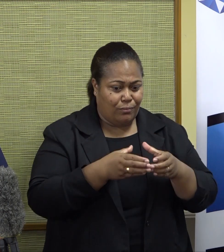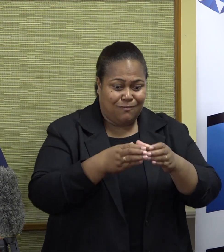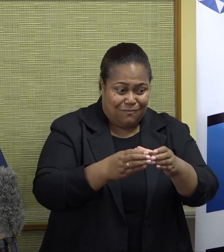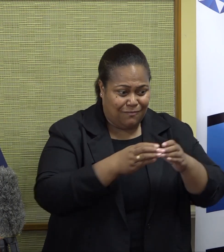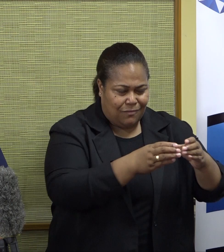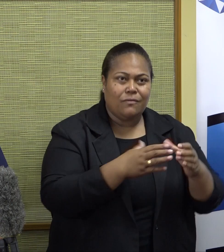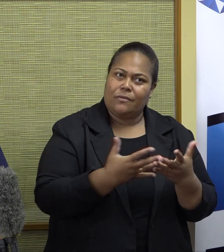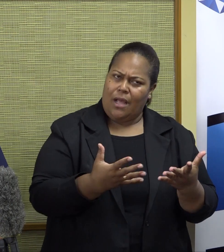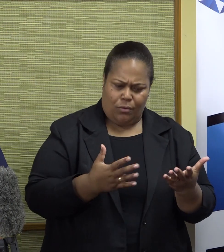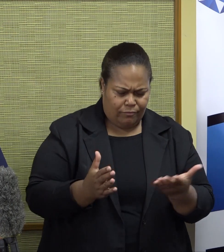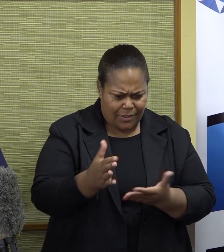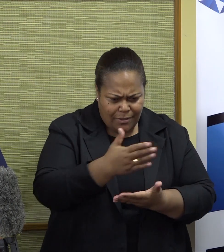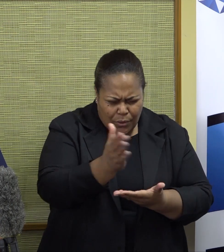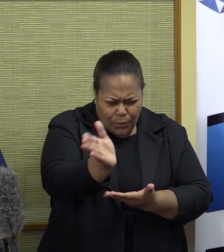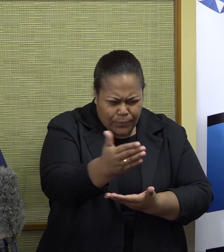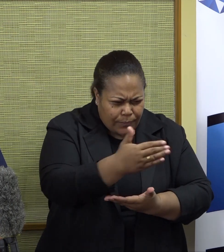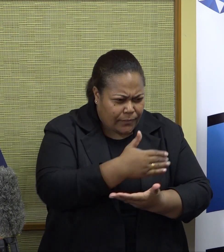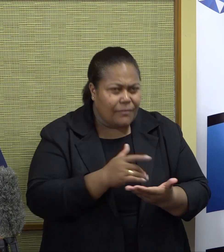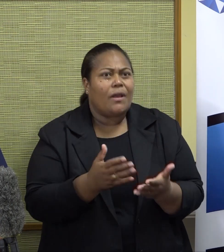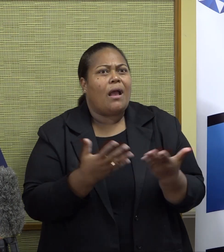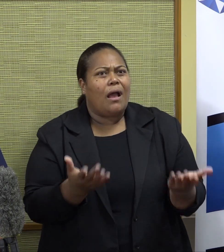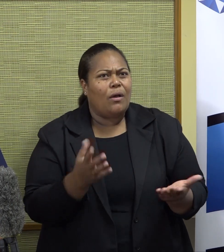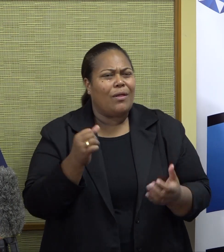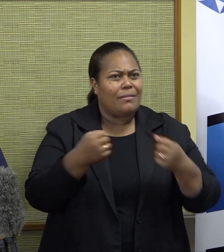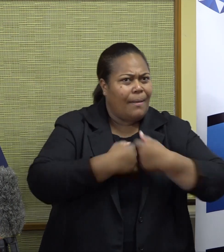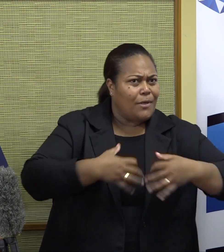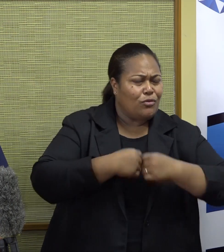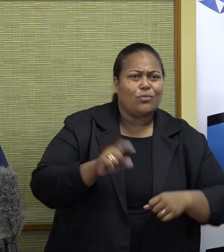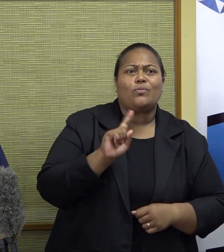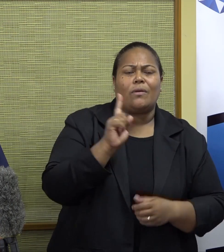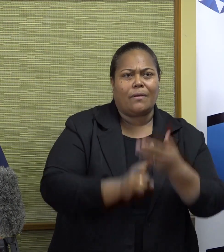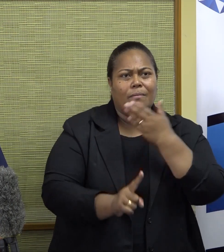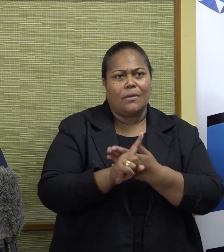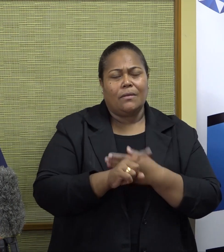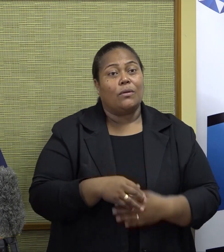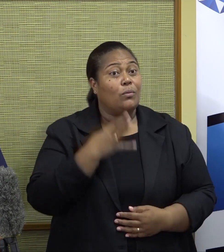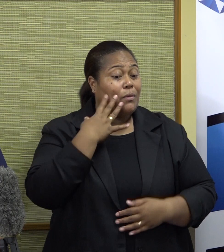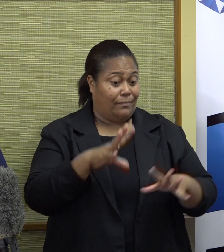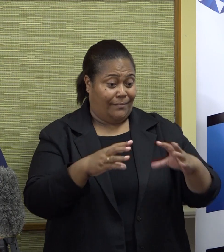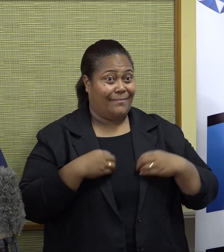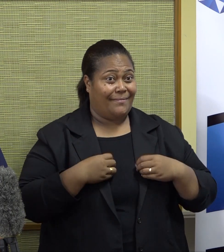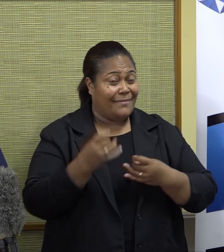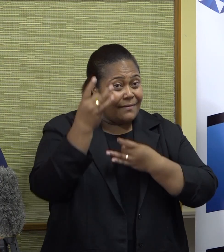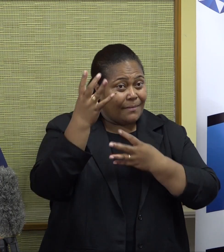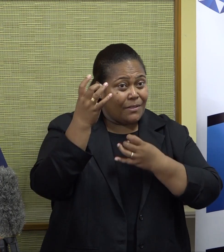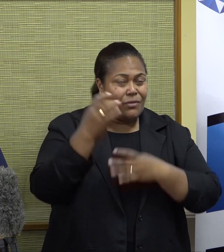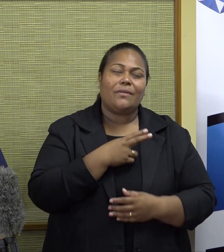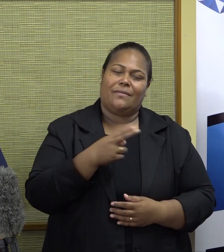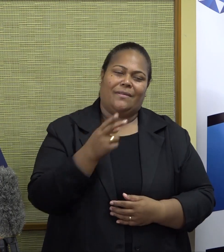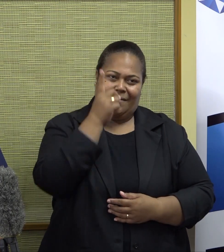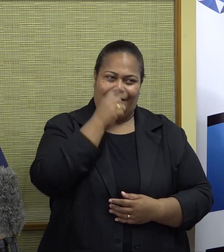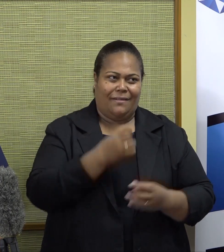impacts or the what sort of damage has incurred. As of when we receive those information, we will then be able